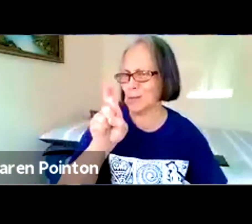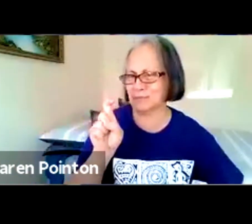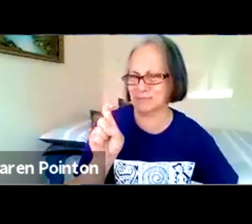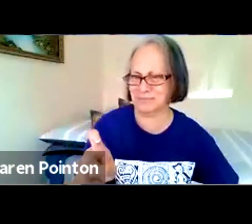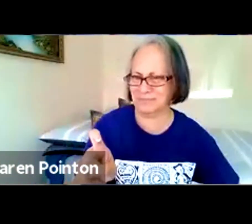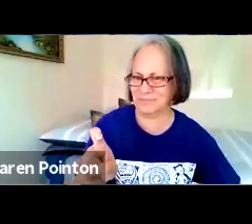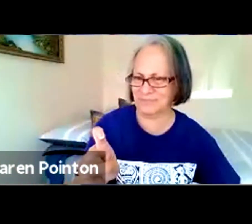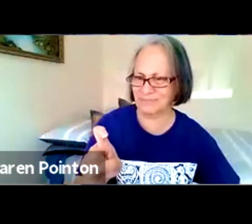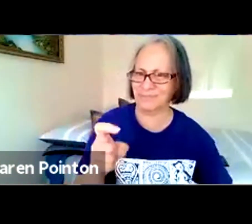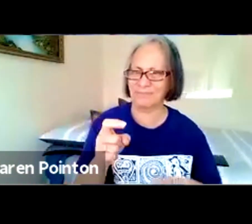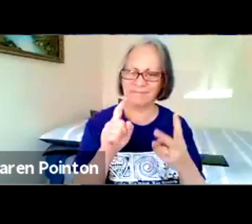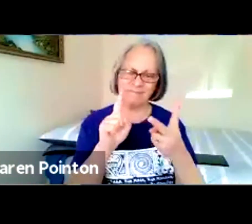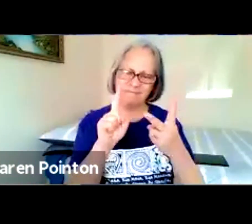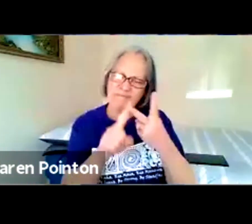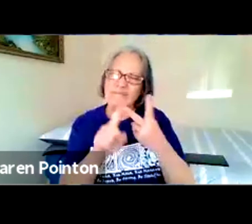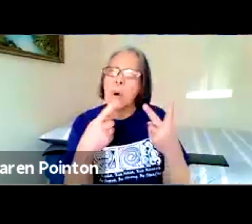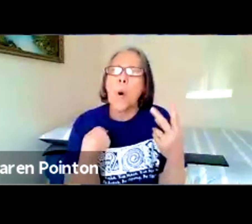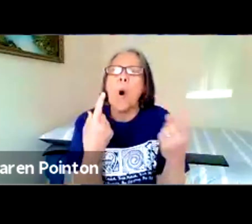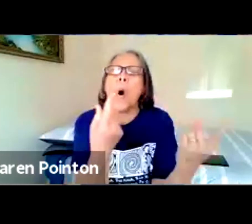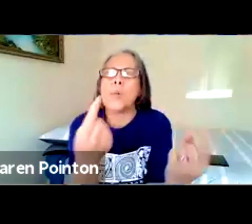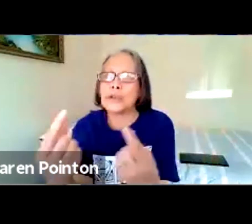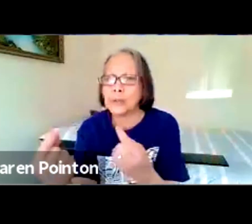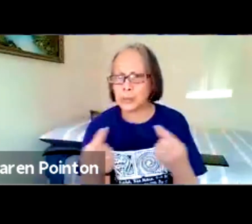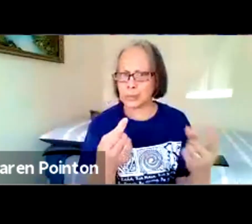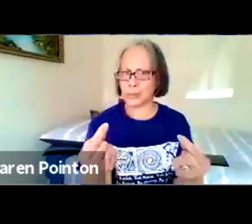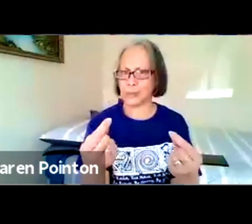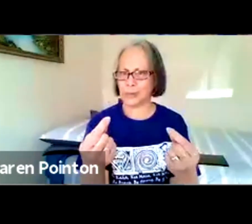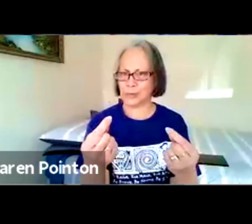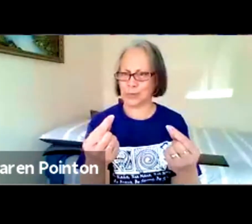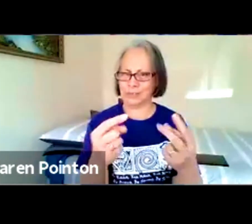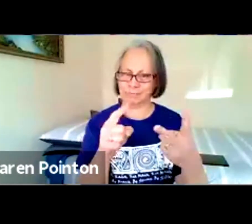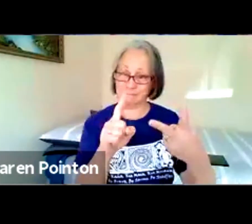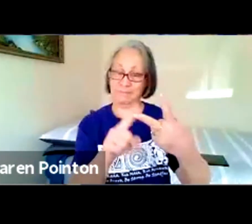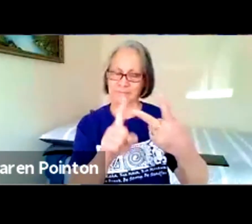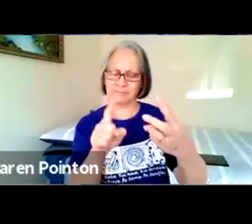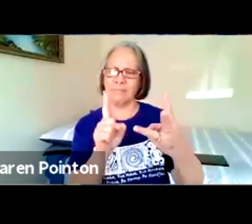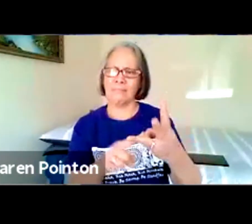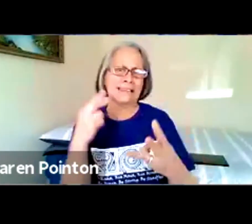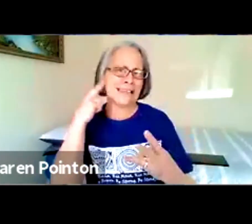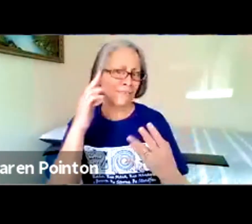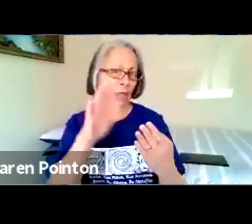spreading? So that's my question to you. The other one also, what do we do,